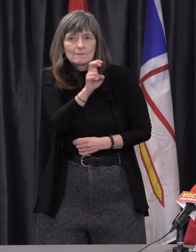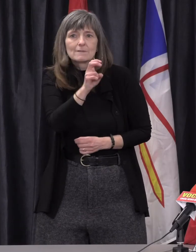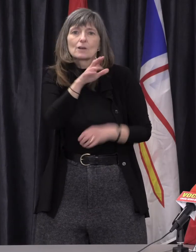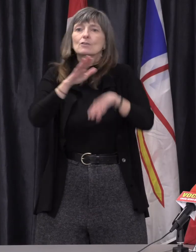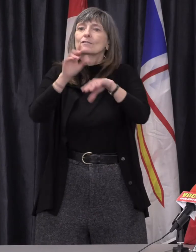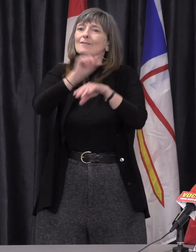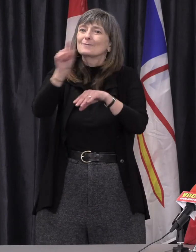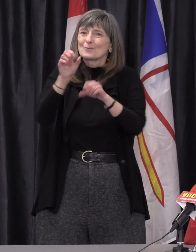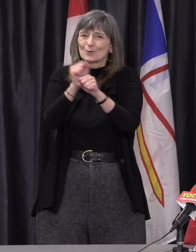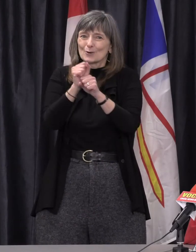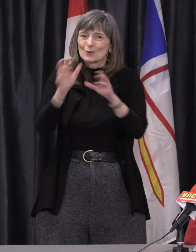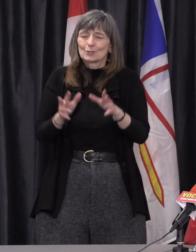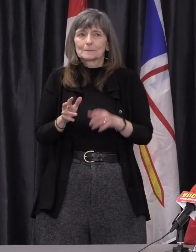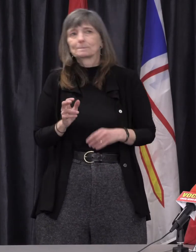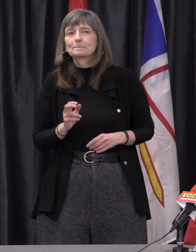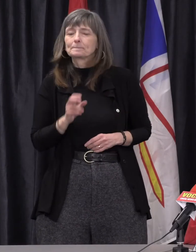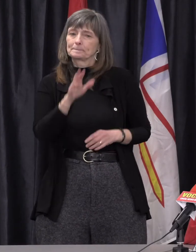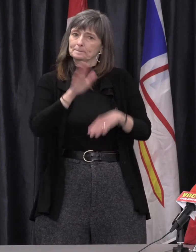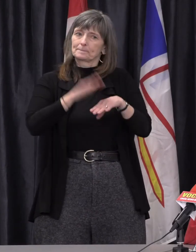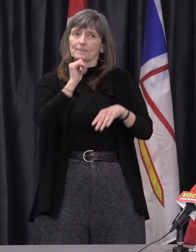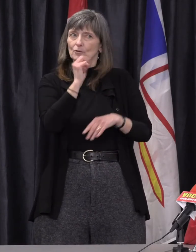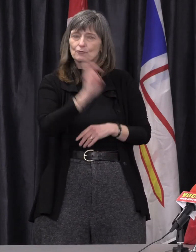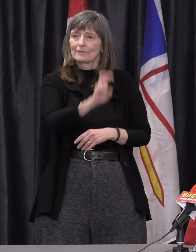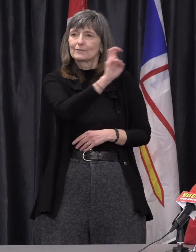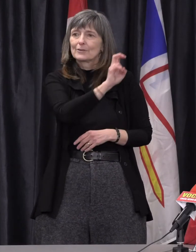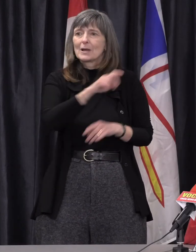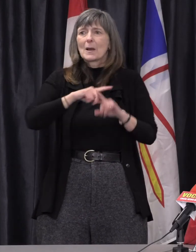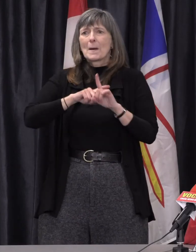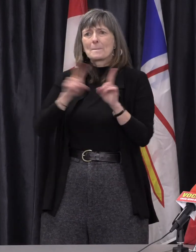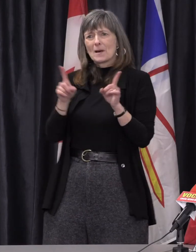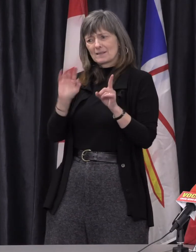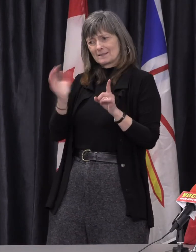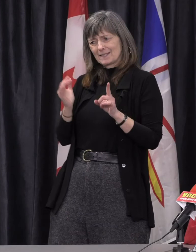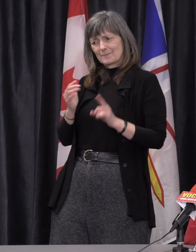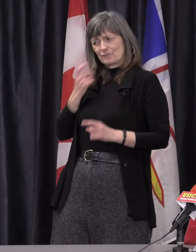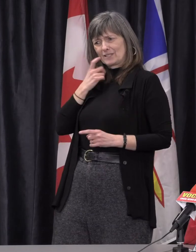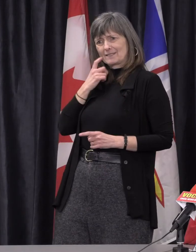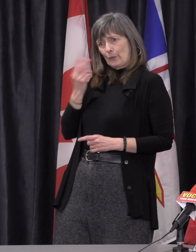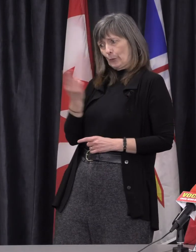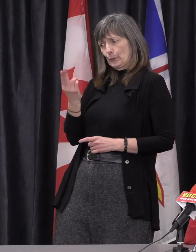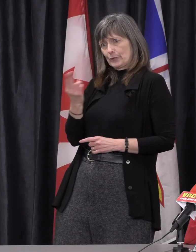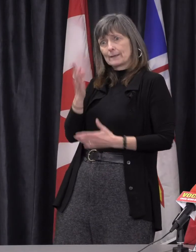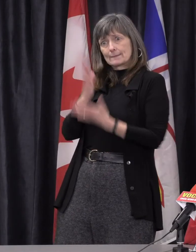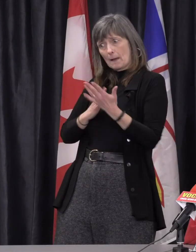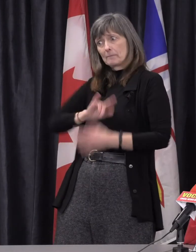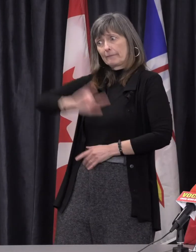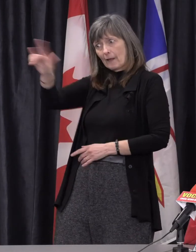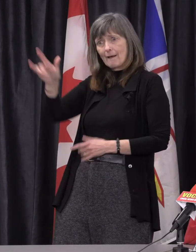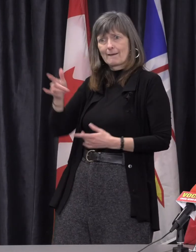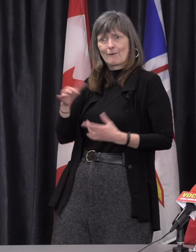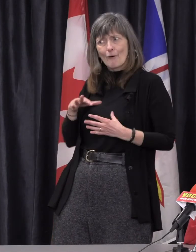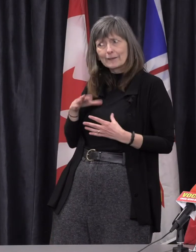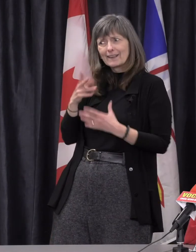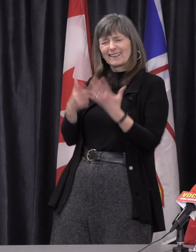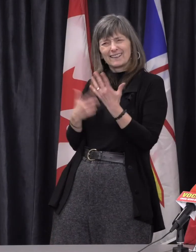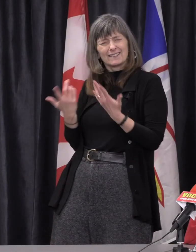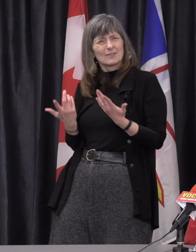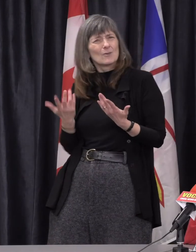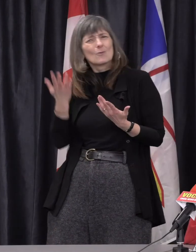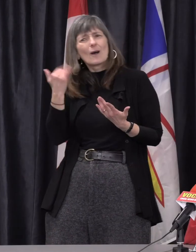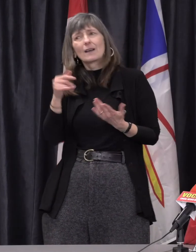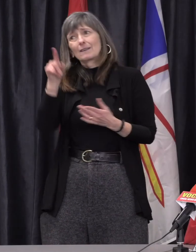residents of the province supposed to take some of these advisories seriously when it seems like our government officials aren't? So I would advise that people need